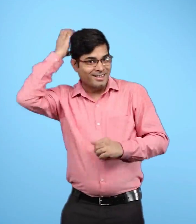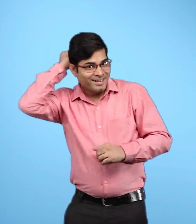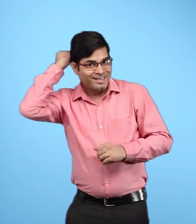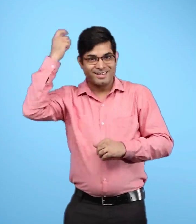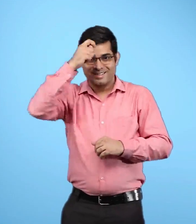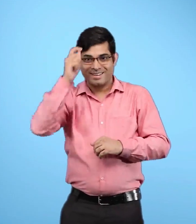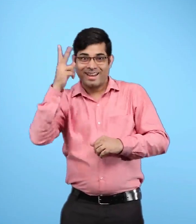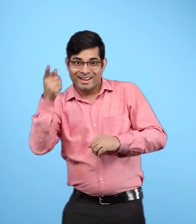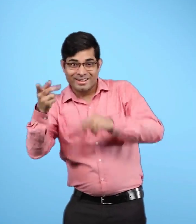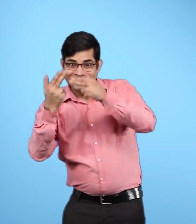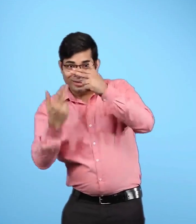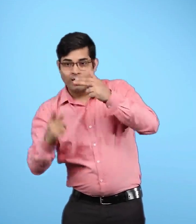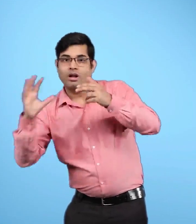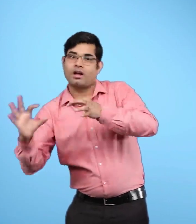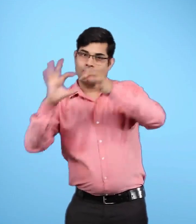part 1,